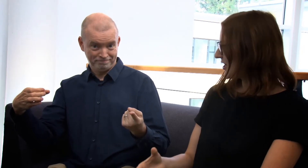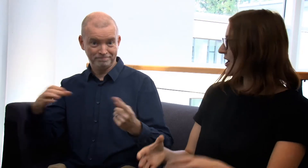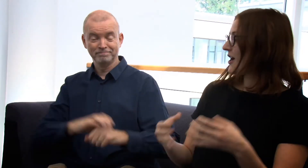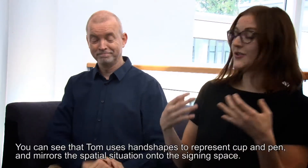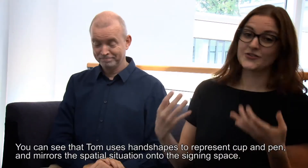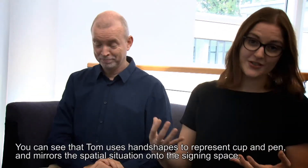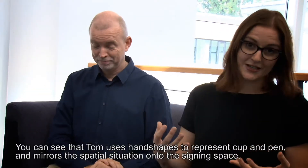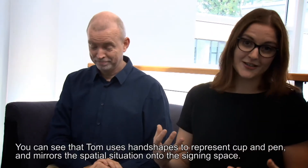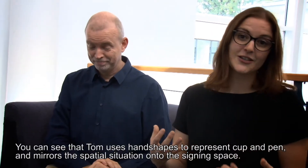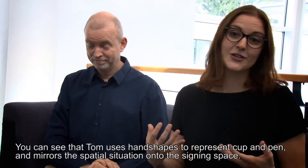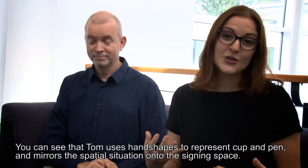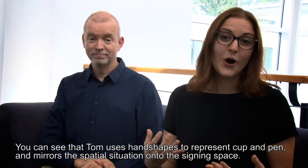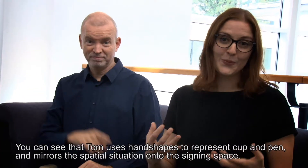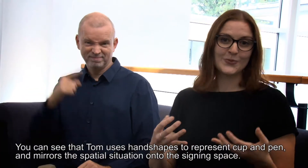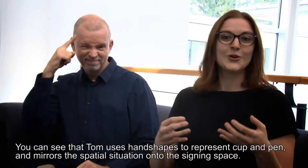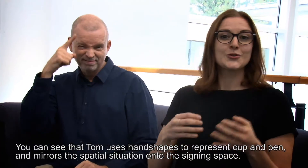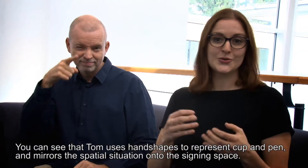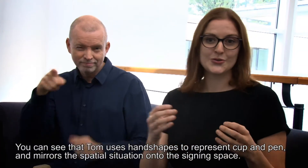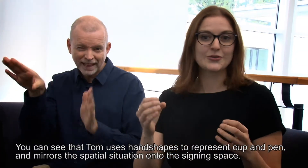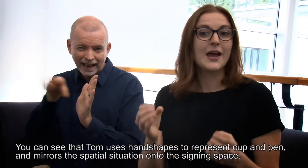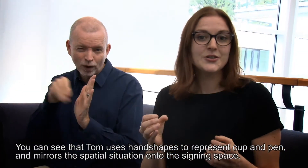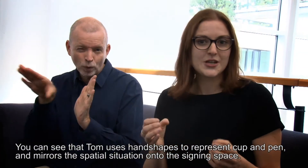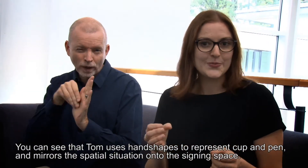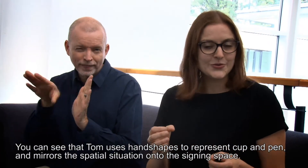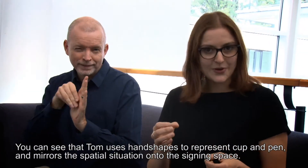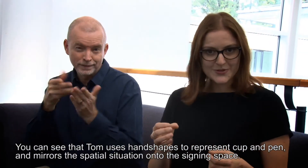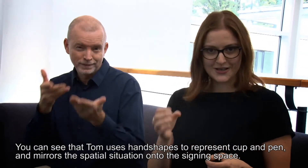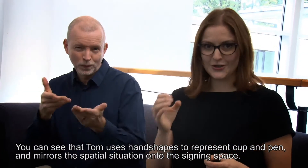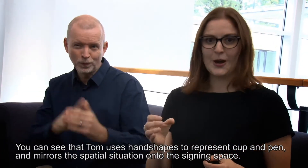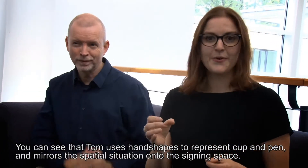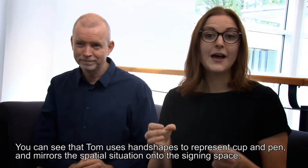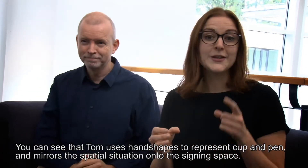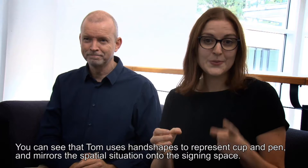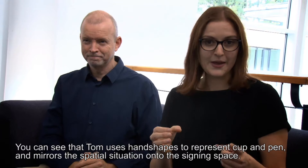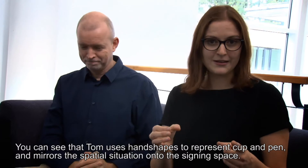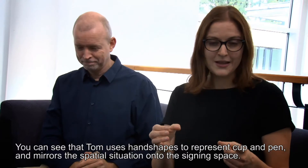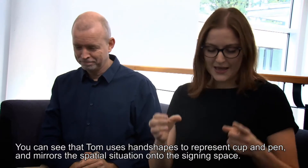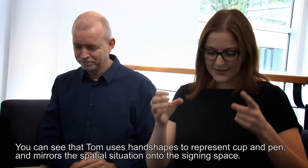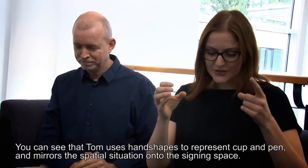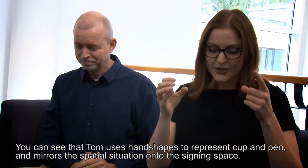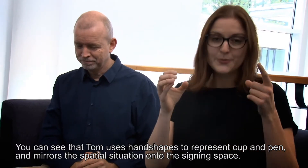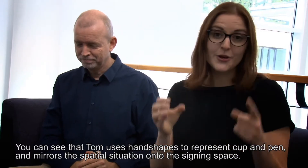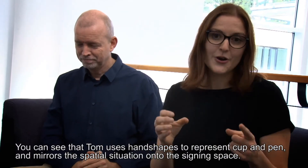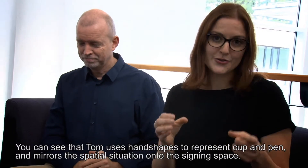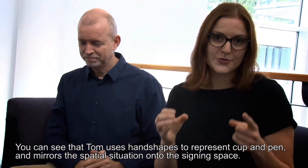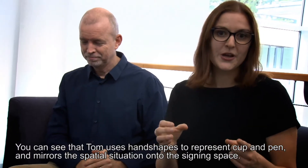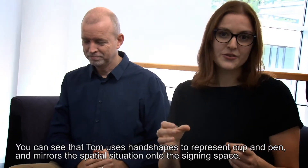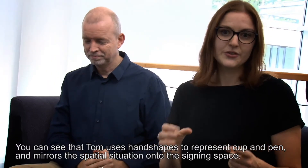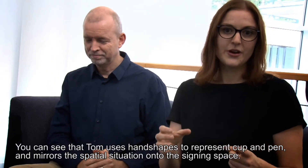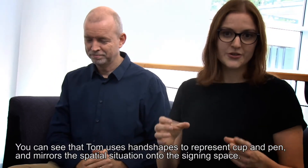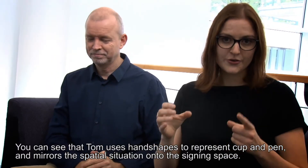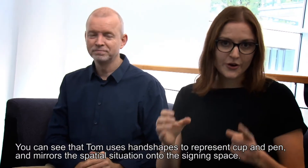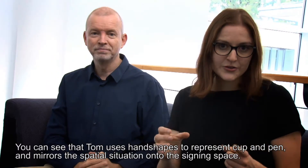Yeah. And you can see that Tom chooses certain hand shapes to represent the cup and the pen and mirrors the